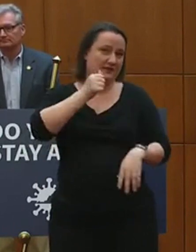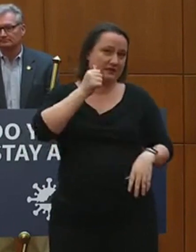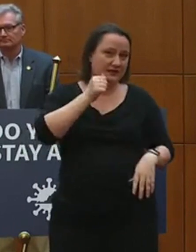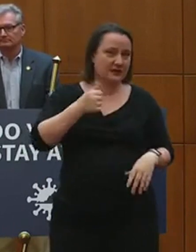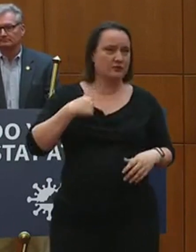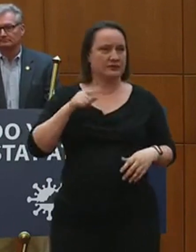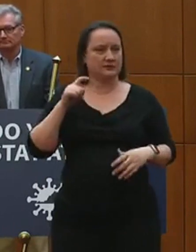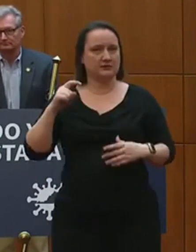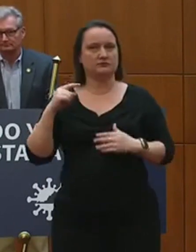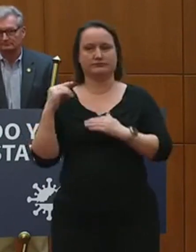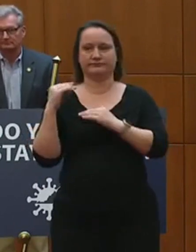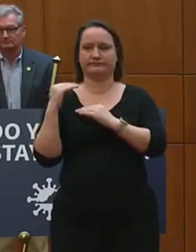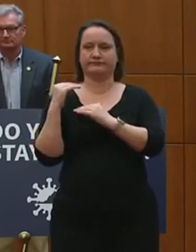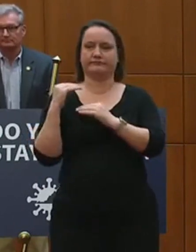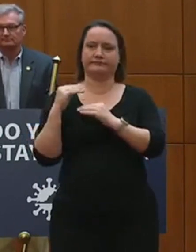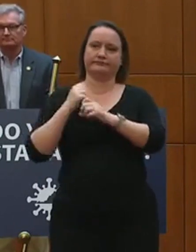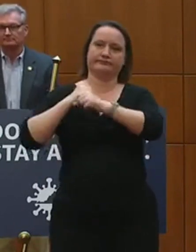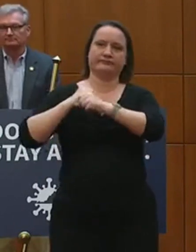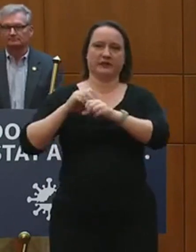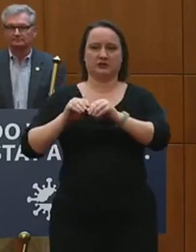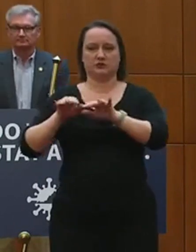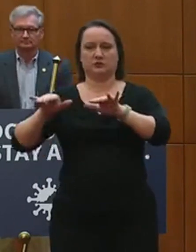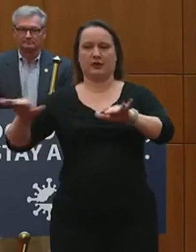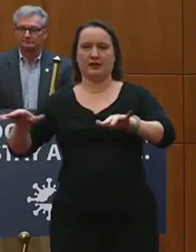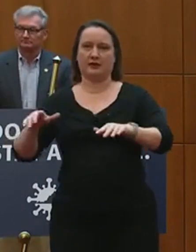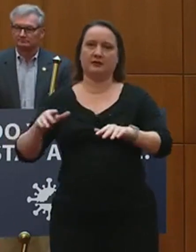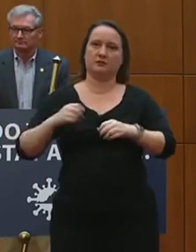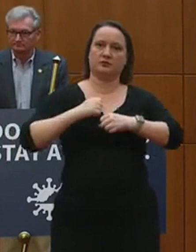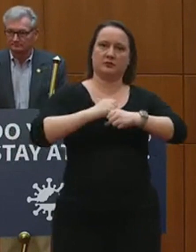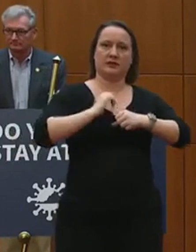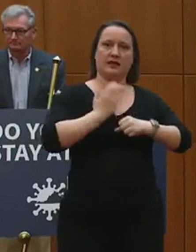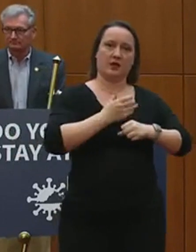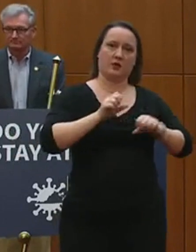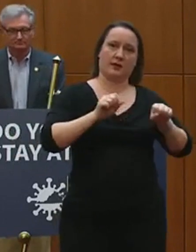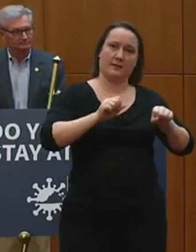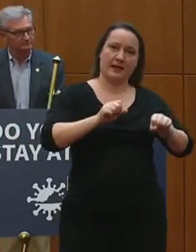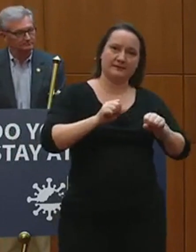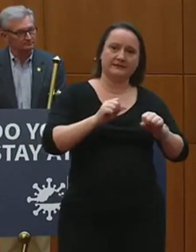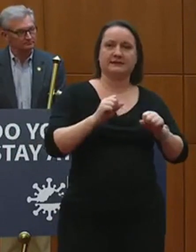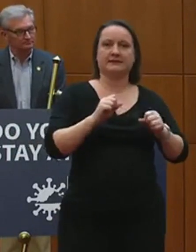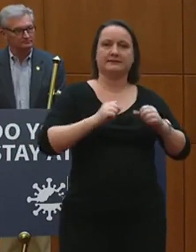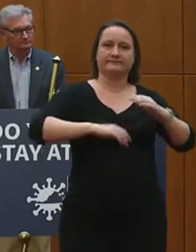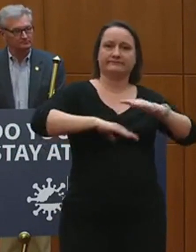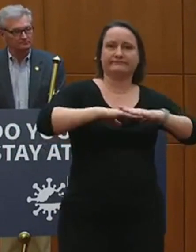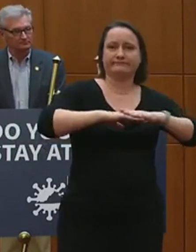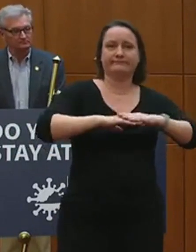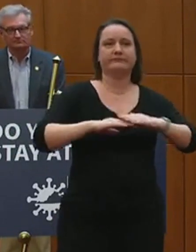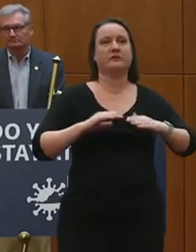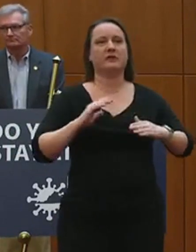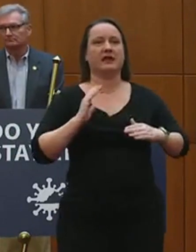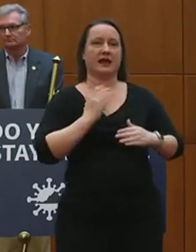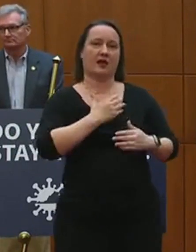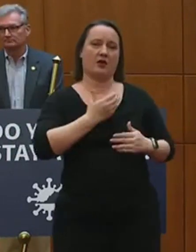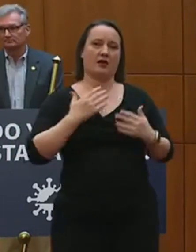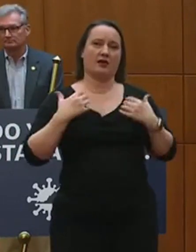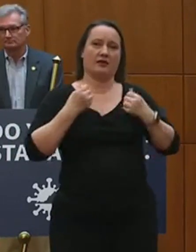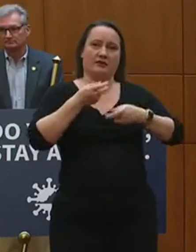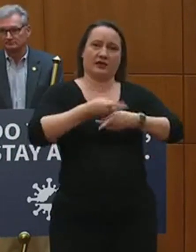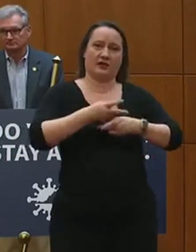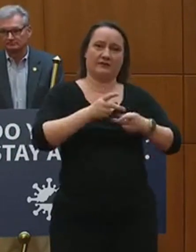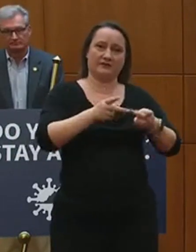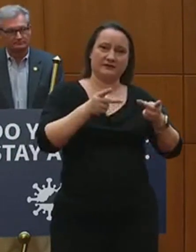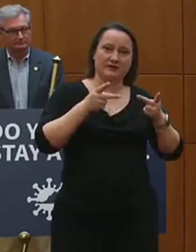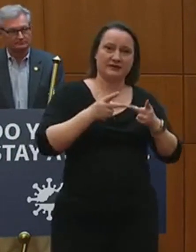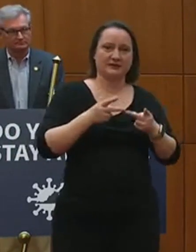of this, to protect our capacity in our healthcare facilities, to protect our healthcare providers, our